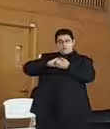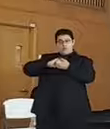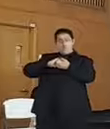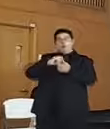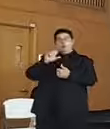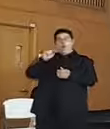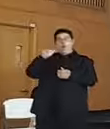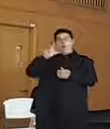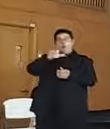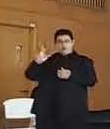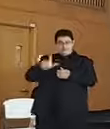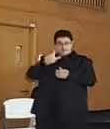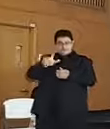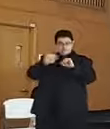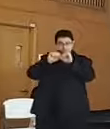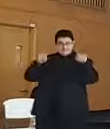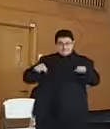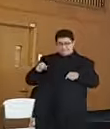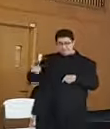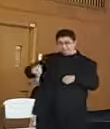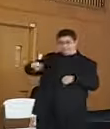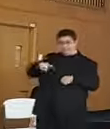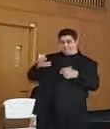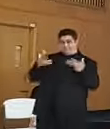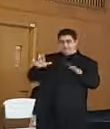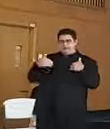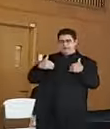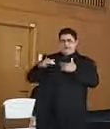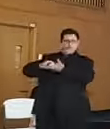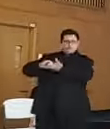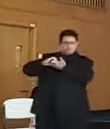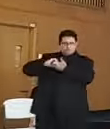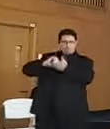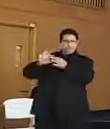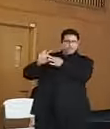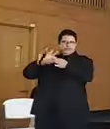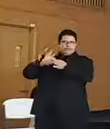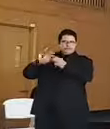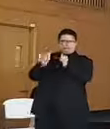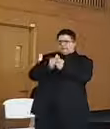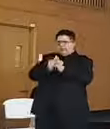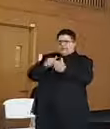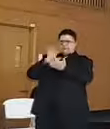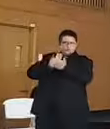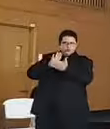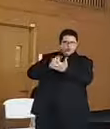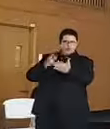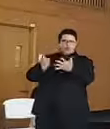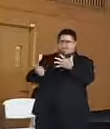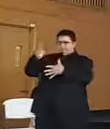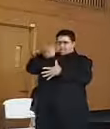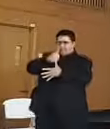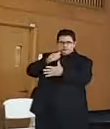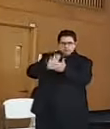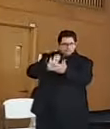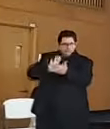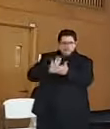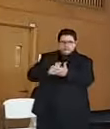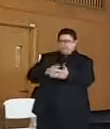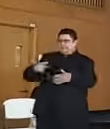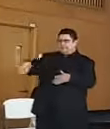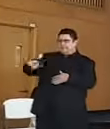because they already have existing relationships with our school districts. They already have existing relationships with our superintendents, and they have been working